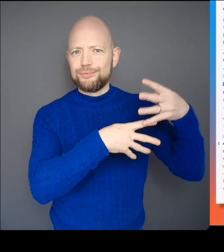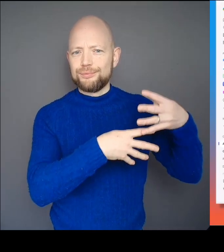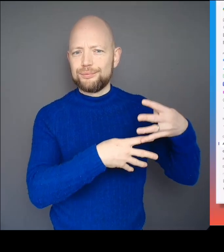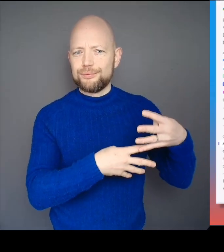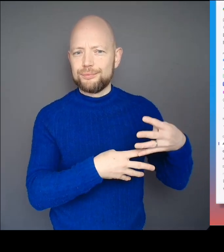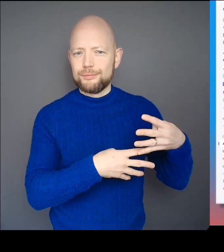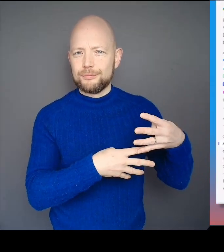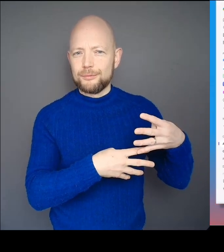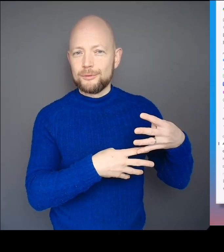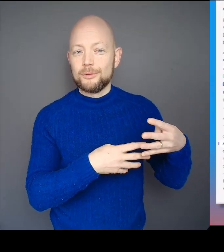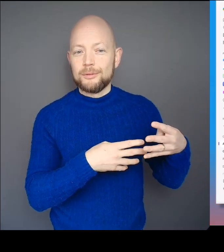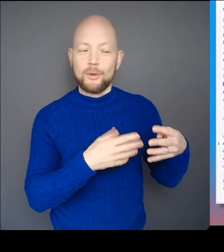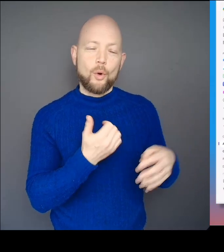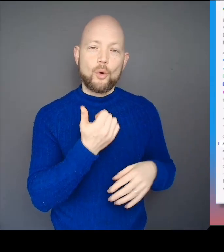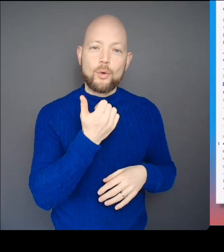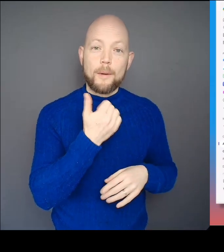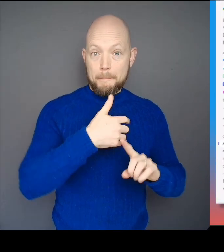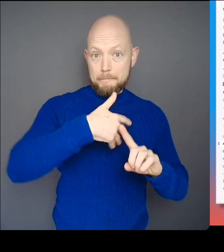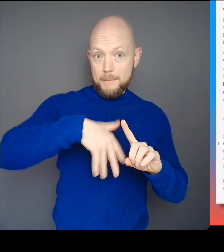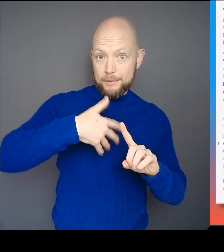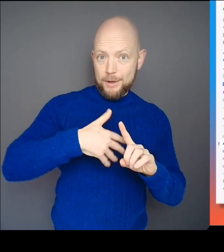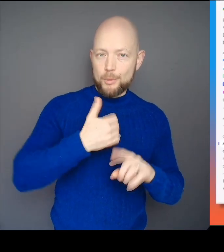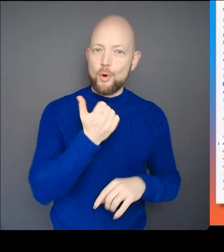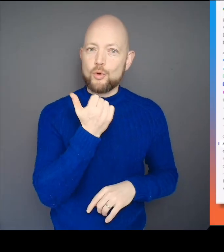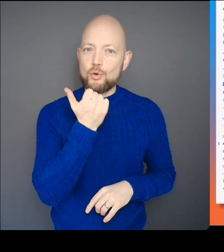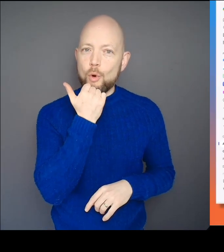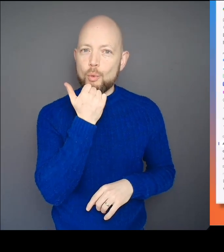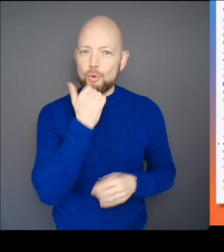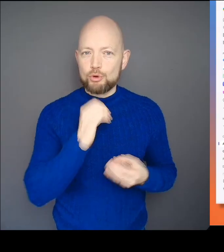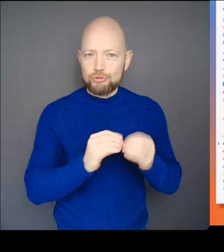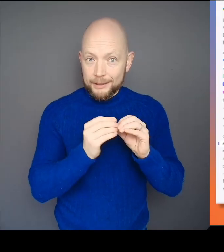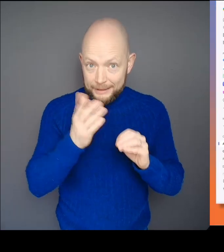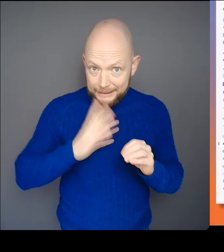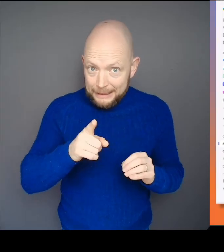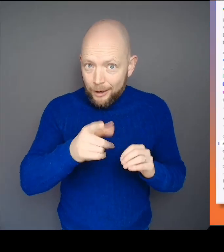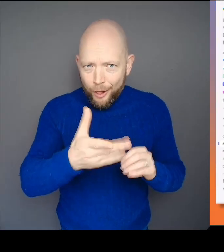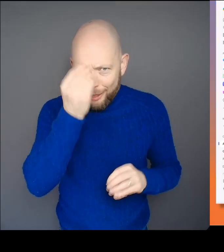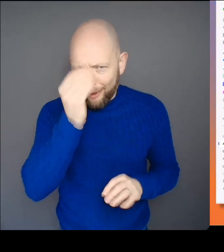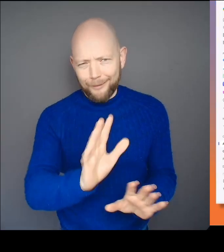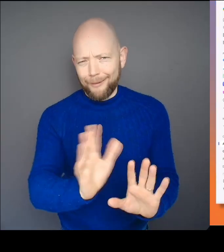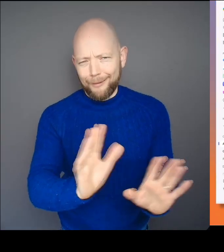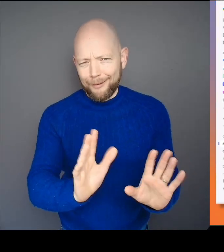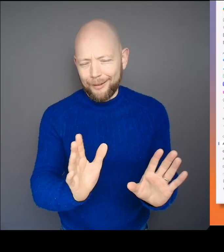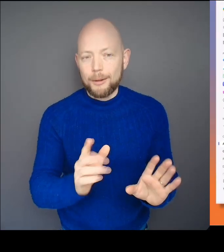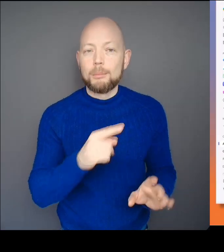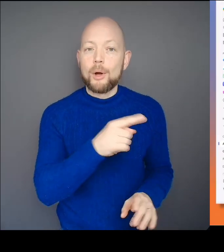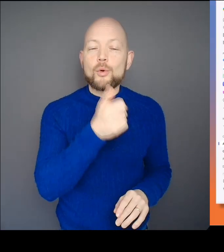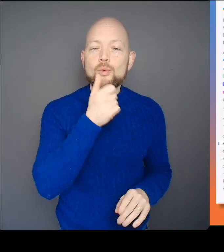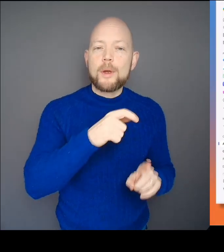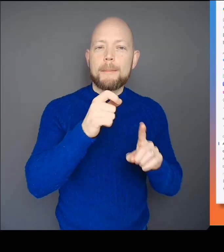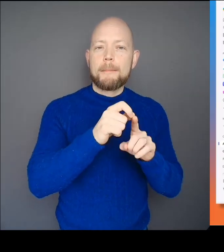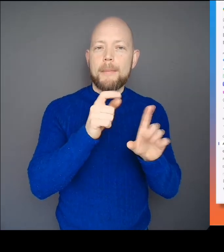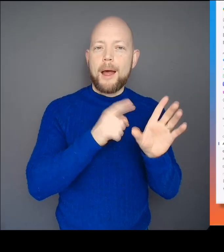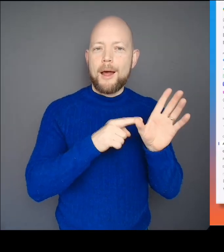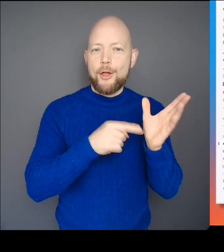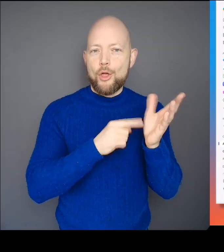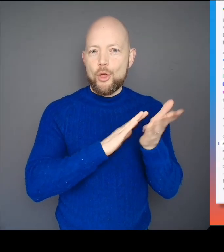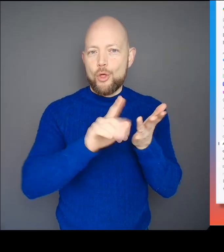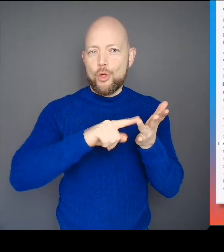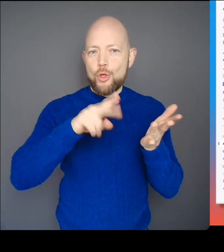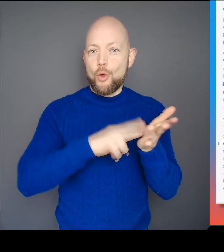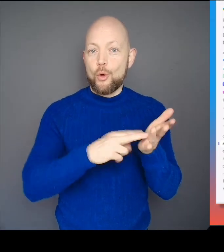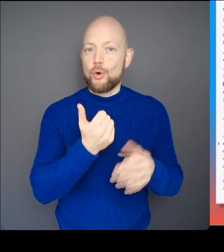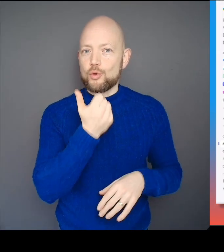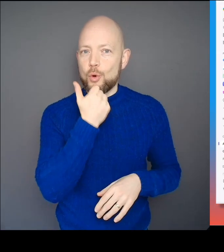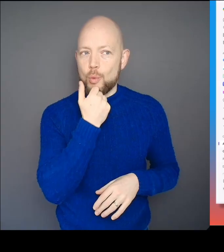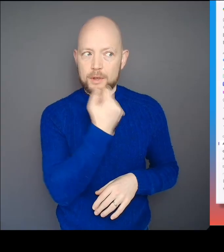here, we've got this coding and executing. So what it's doing in the background, you don't have to understand this. It's writing Python code so that